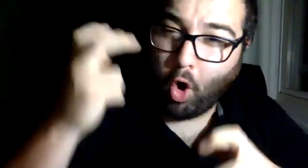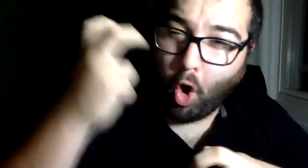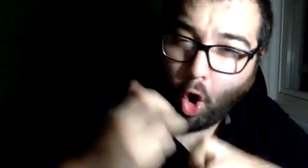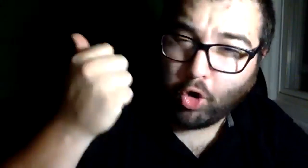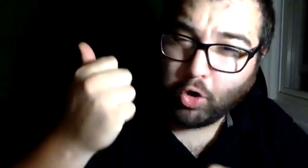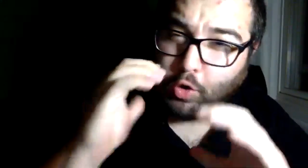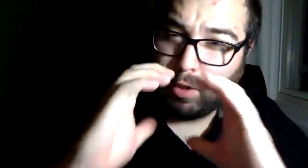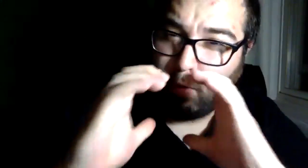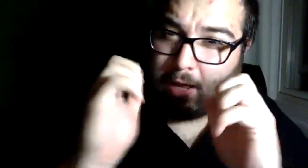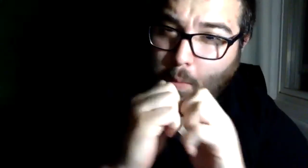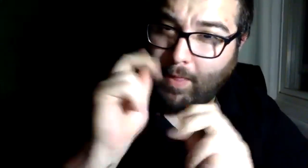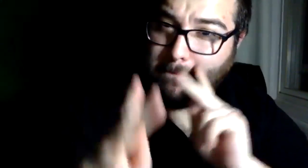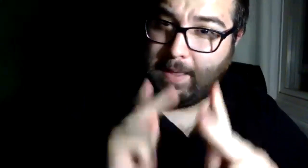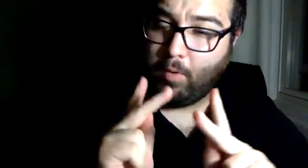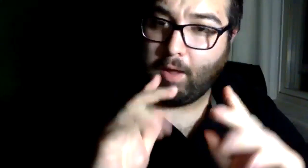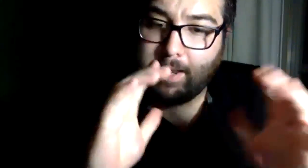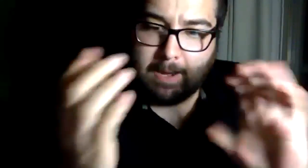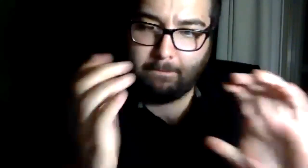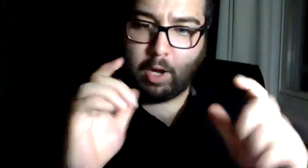people than hard of hearing.